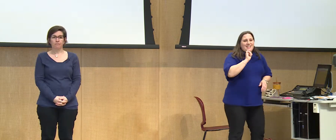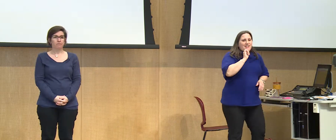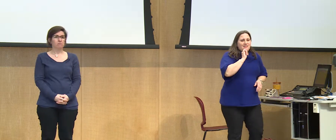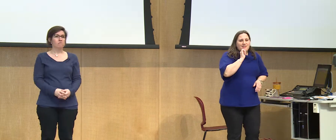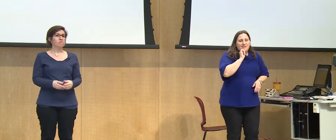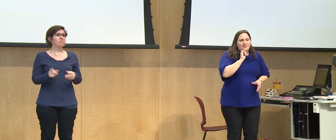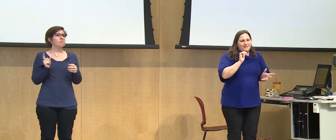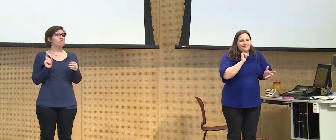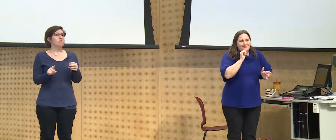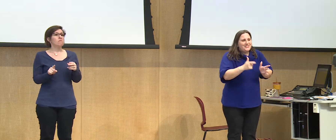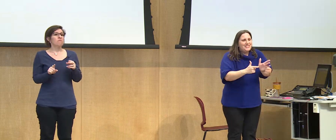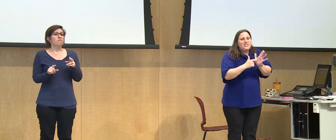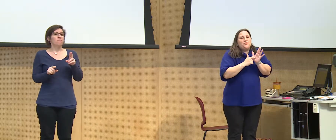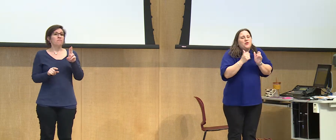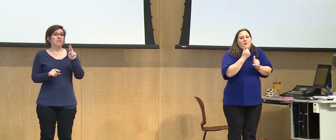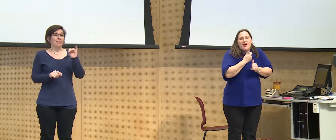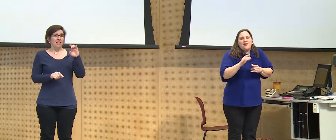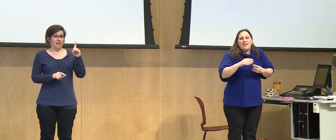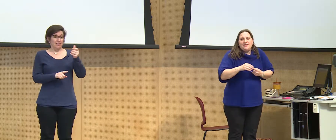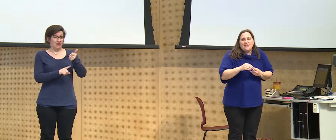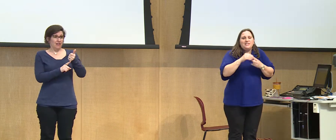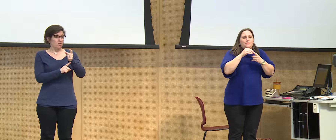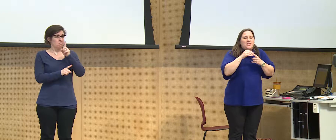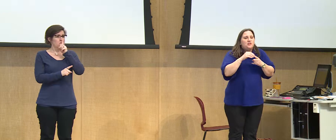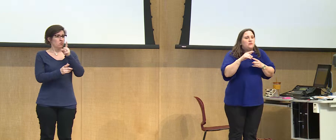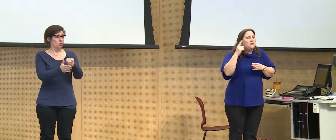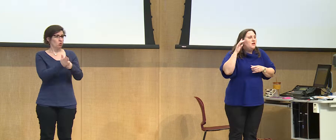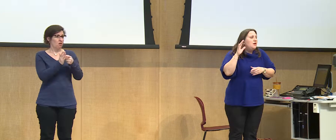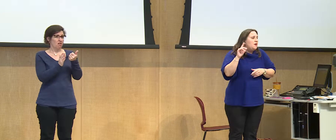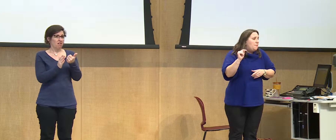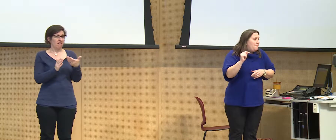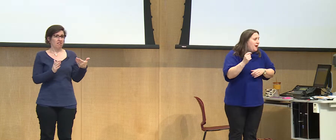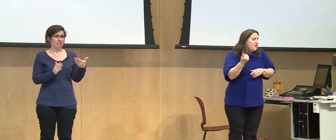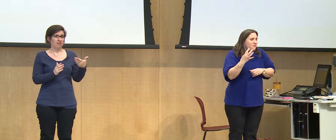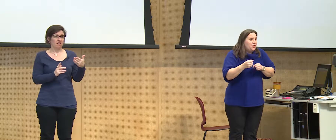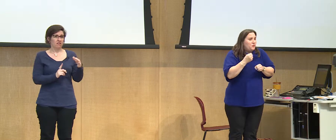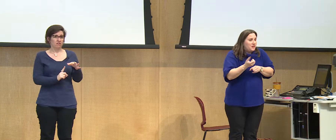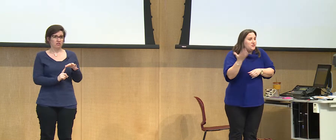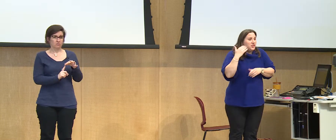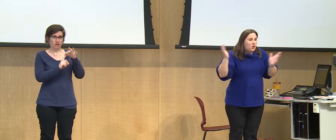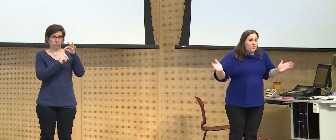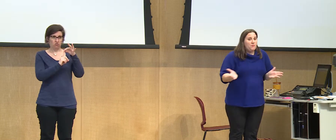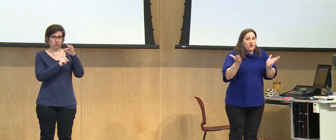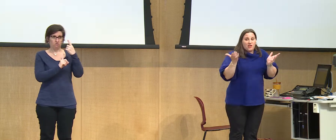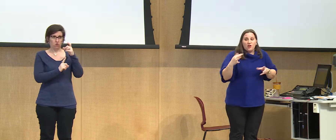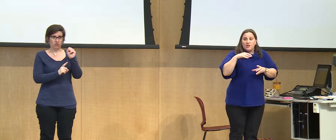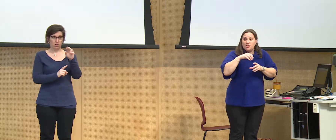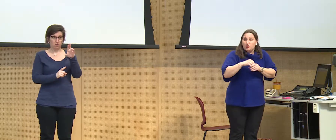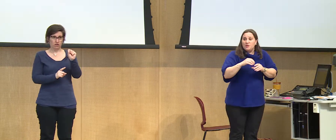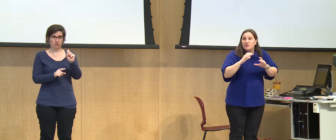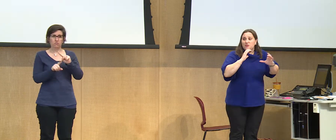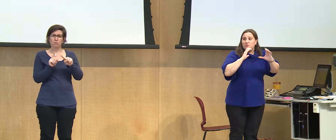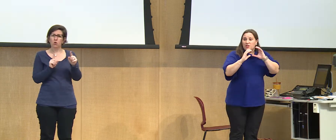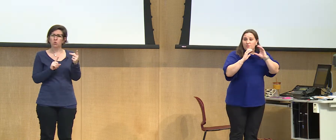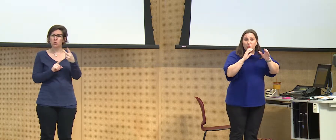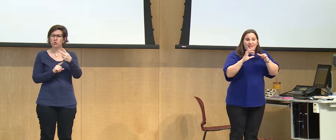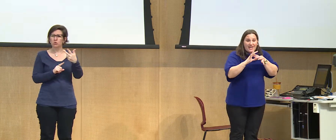NTID doesn't require anything special, but a few years ago we were encouraged to include a